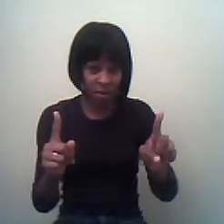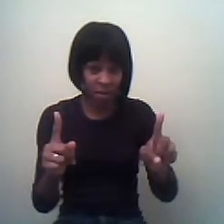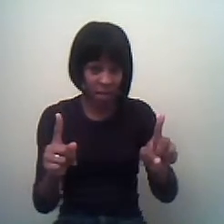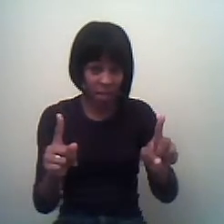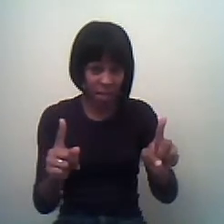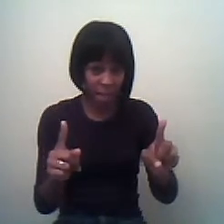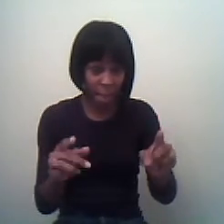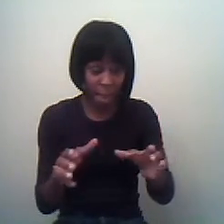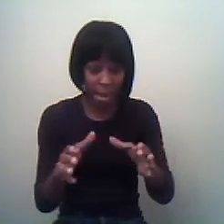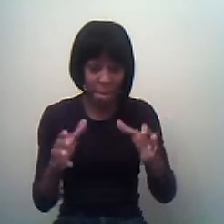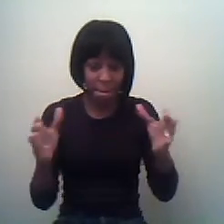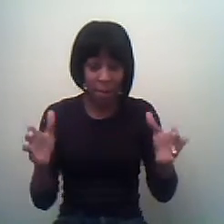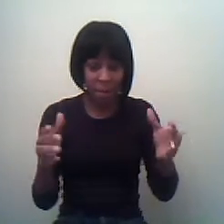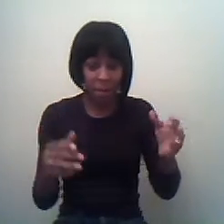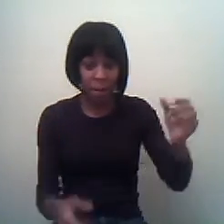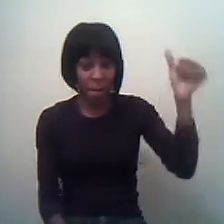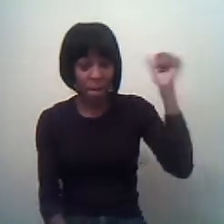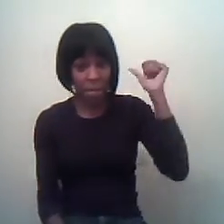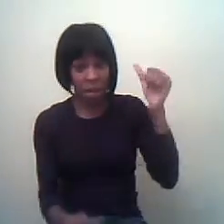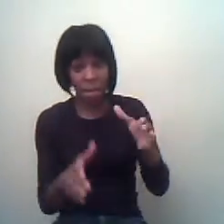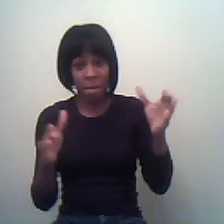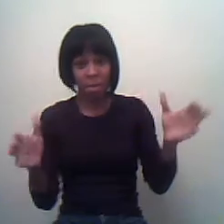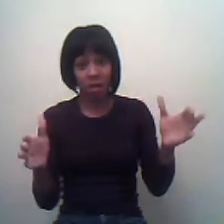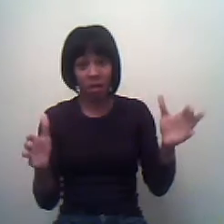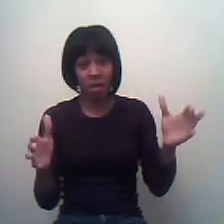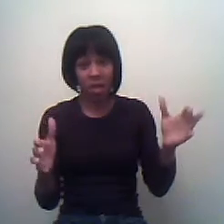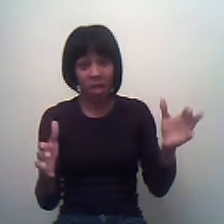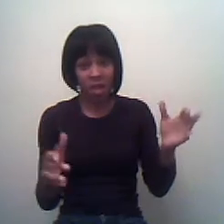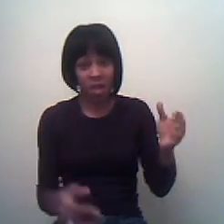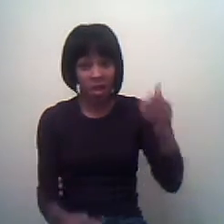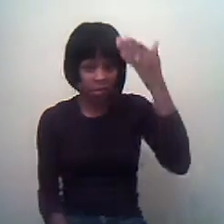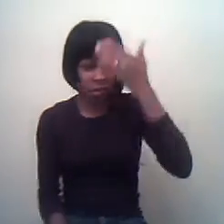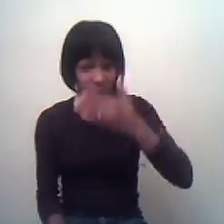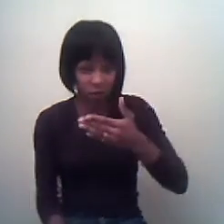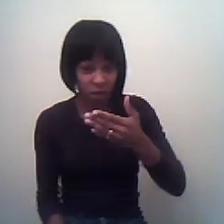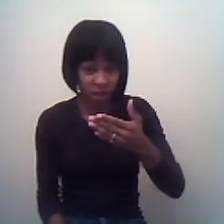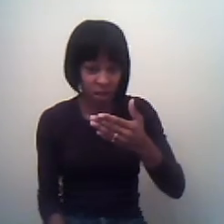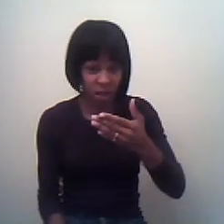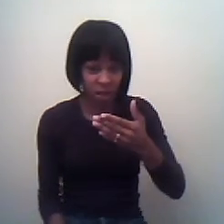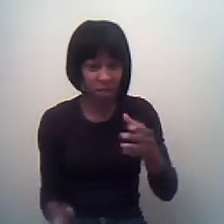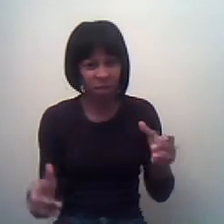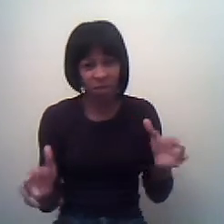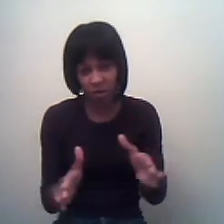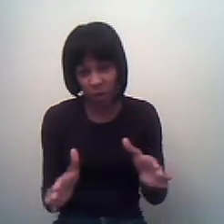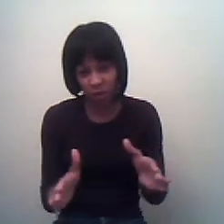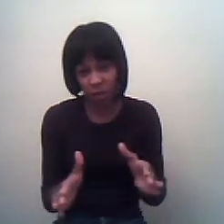My boat is configured as a sloop, a single mast with a foresail and a mainsail.